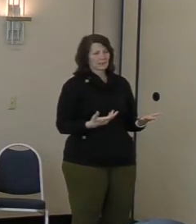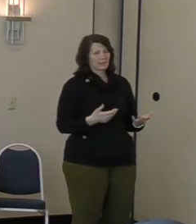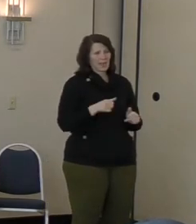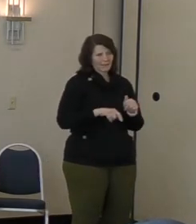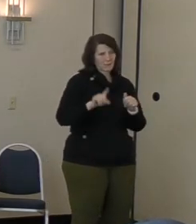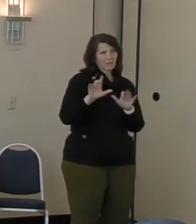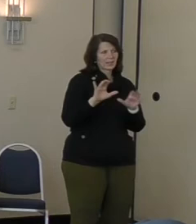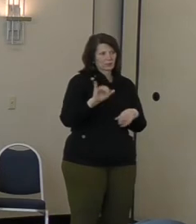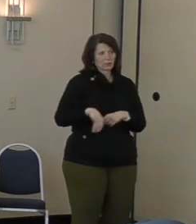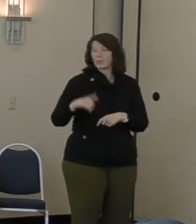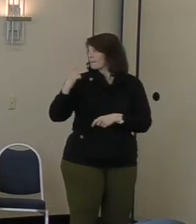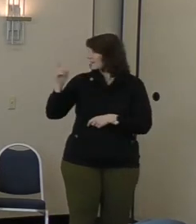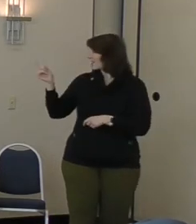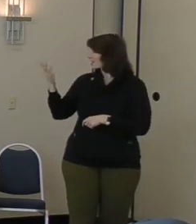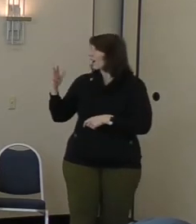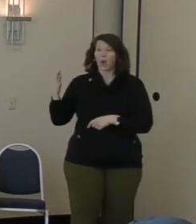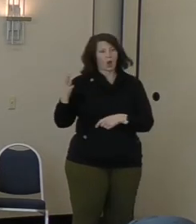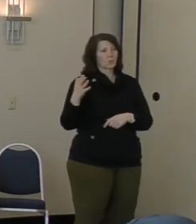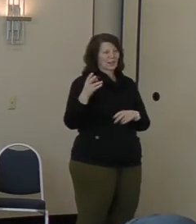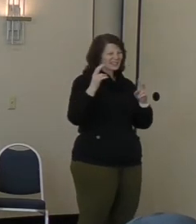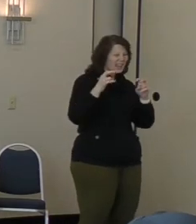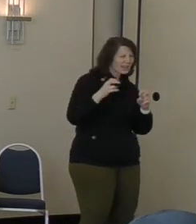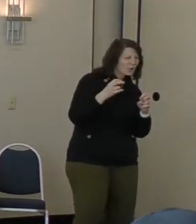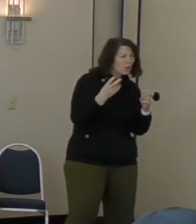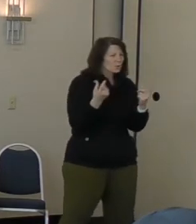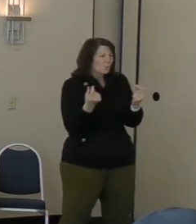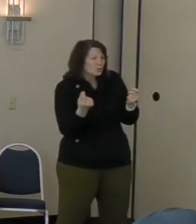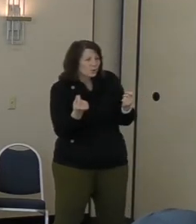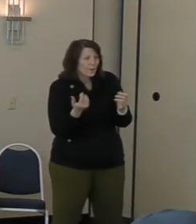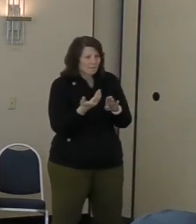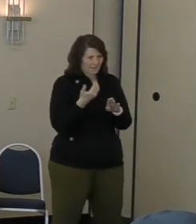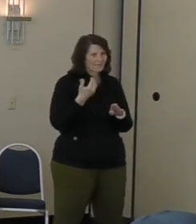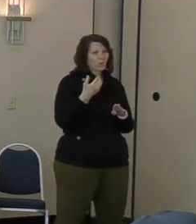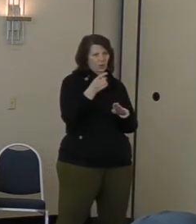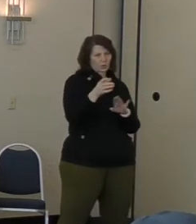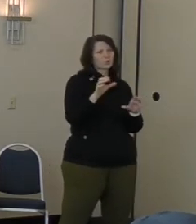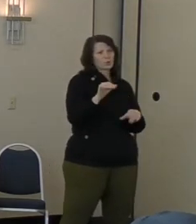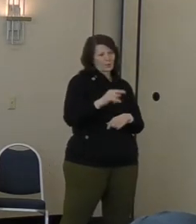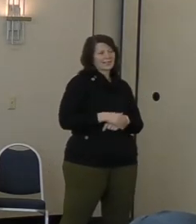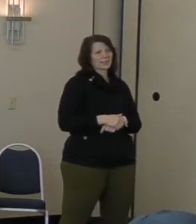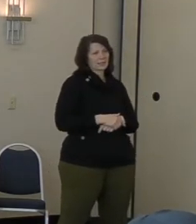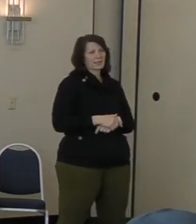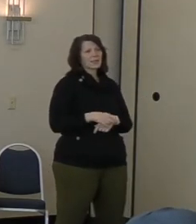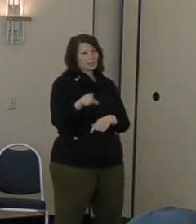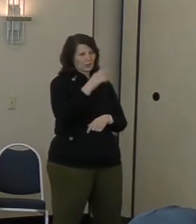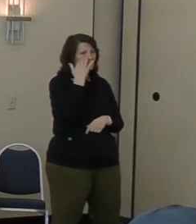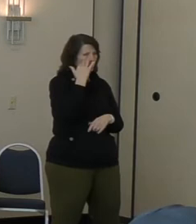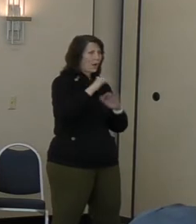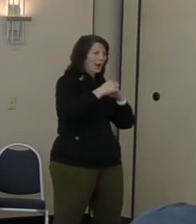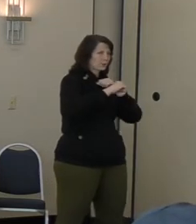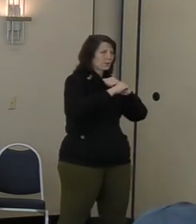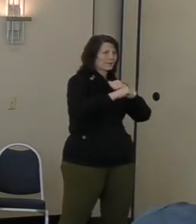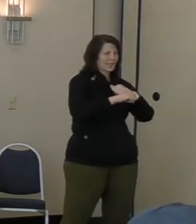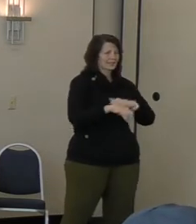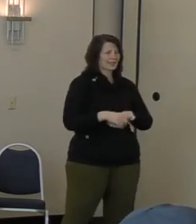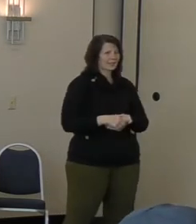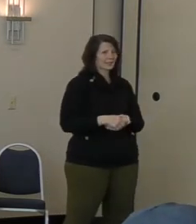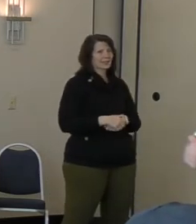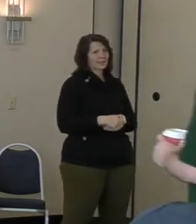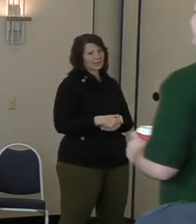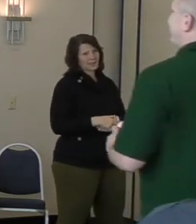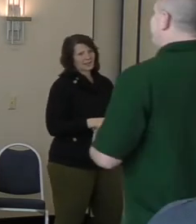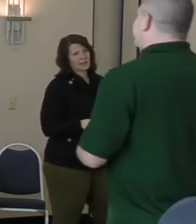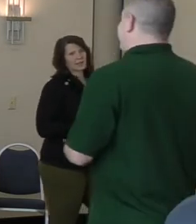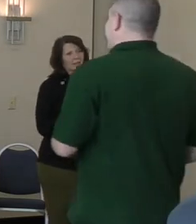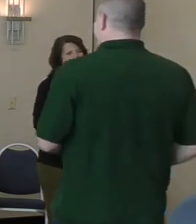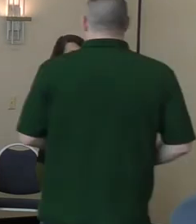do that because they've already diagnosed what you're going to do before you even do it. So everybody knows how to defend it. Everybody knows how to defend